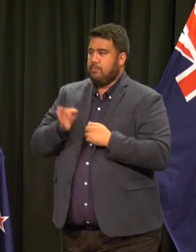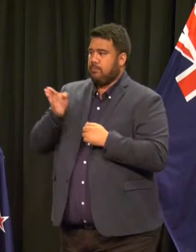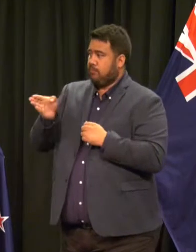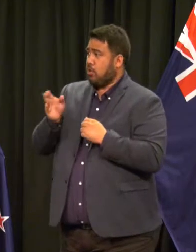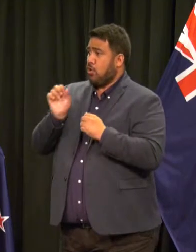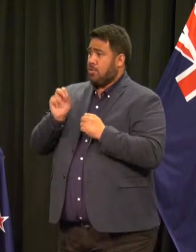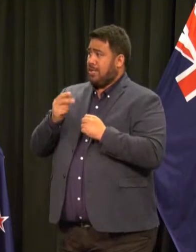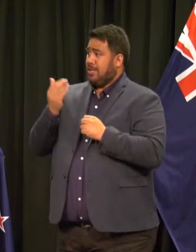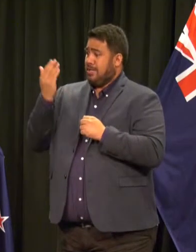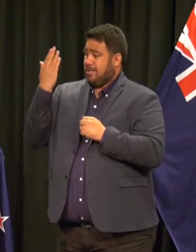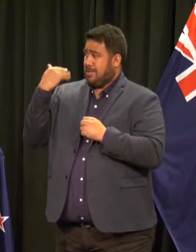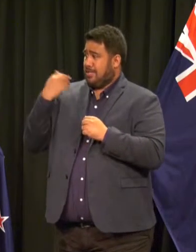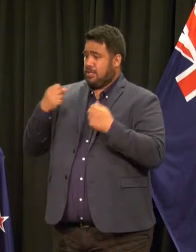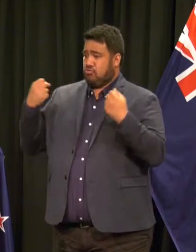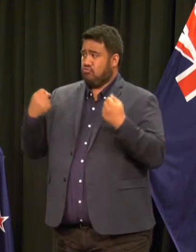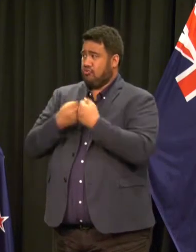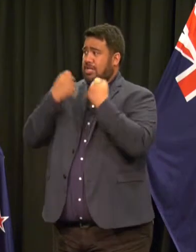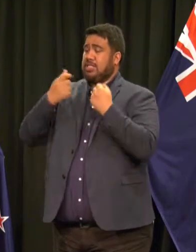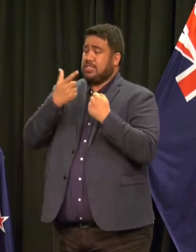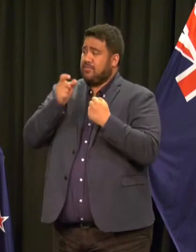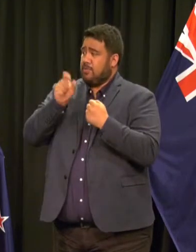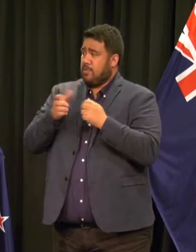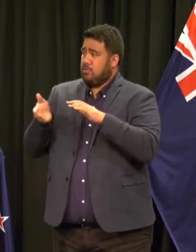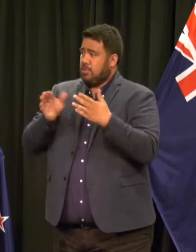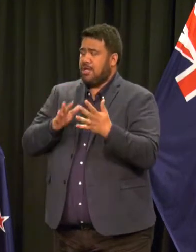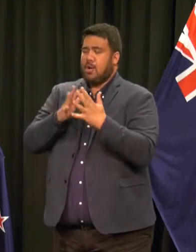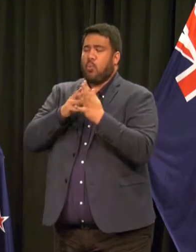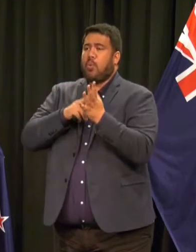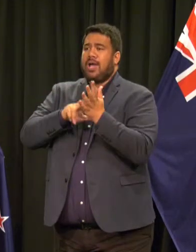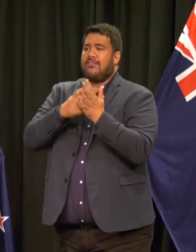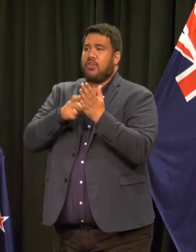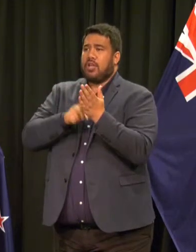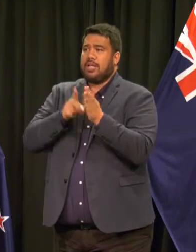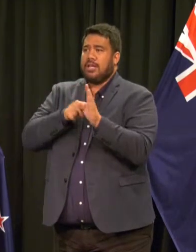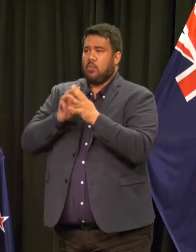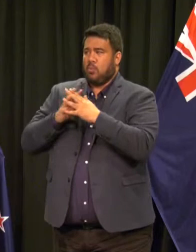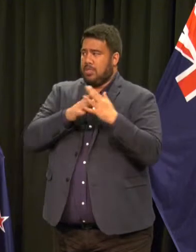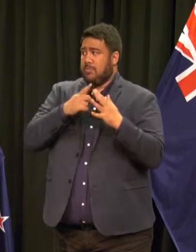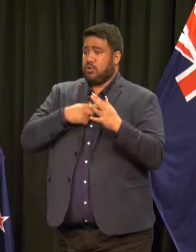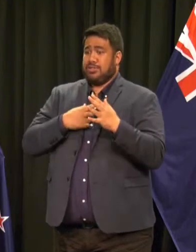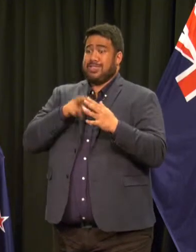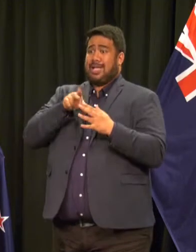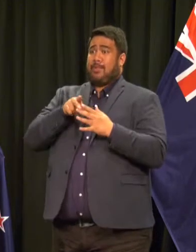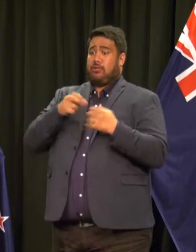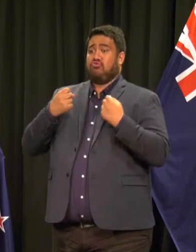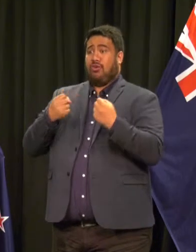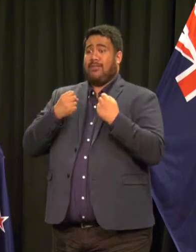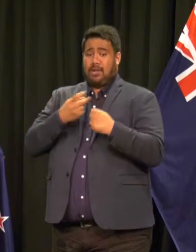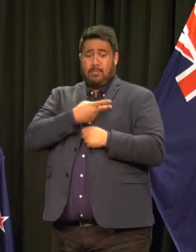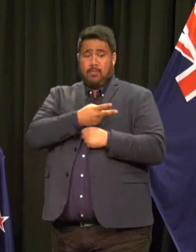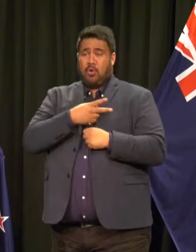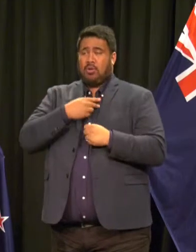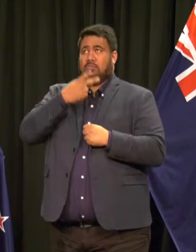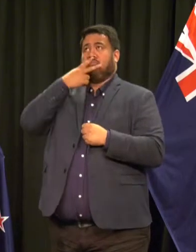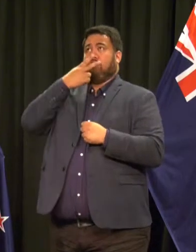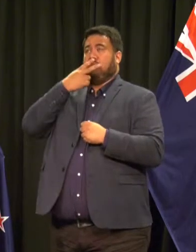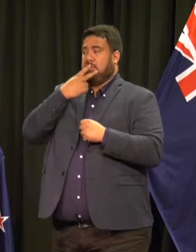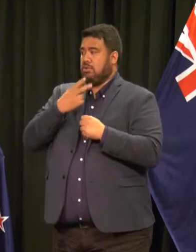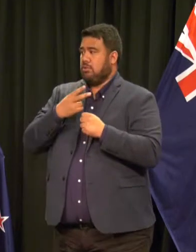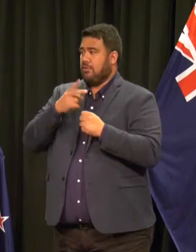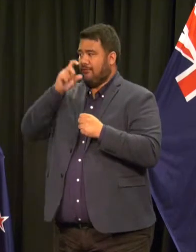the crash victims at Waverley where 7 people died because the couple got behind the wheel and they had been smoking synthetics? Like, how long should they